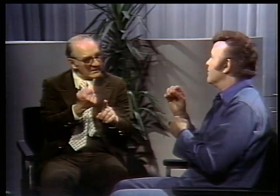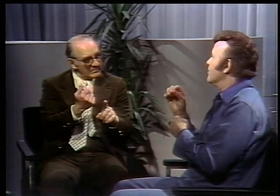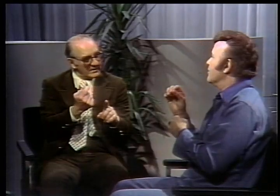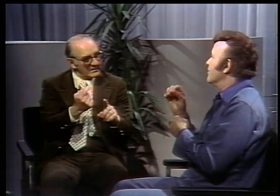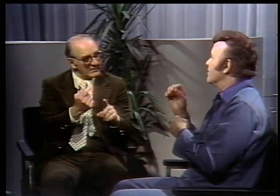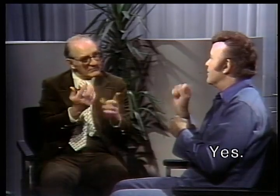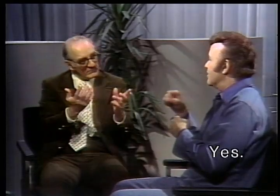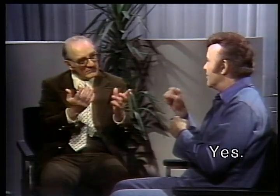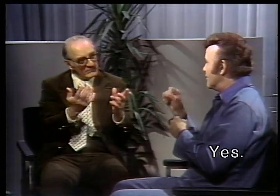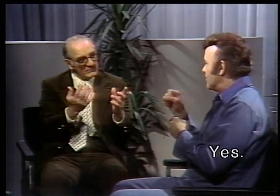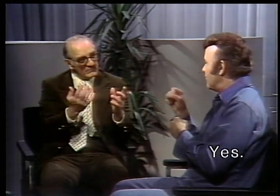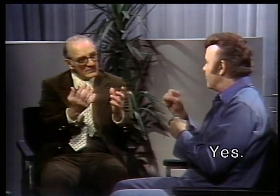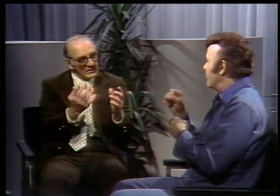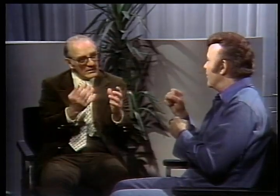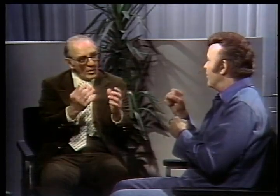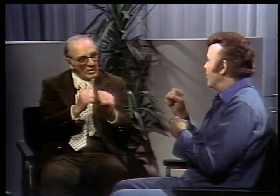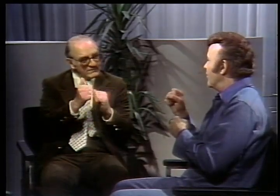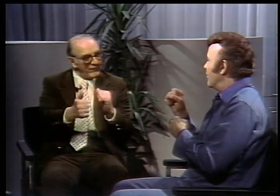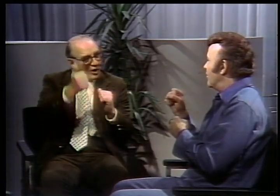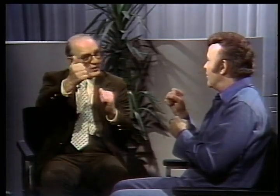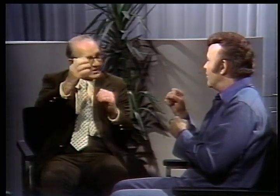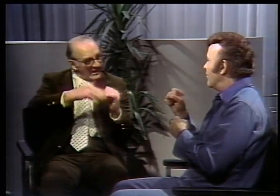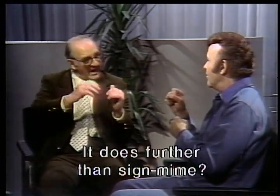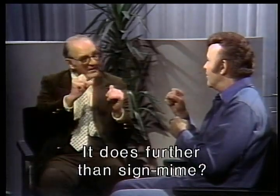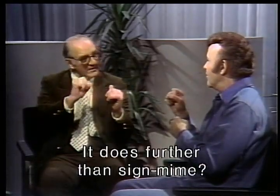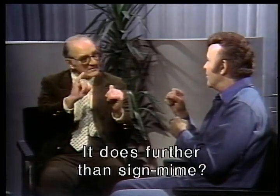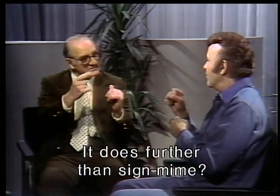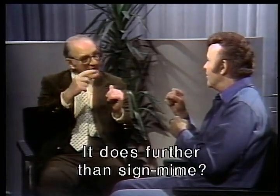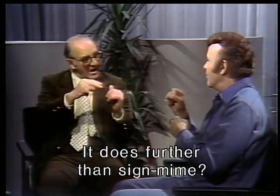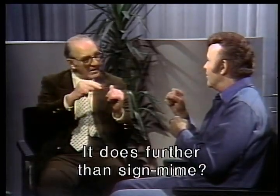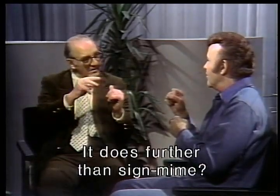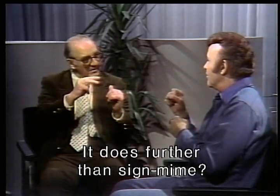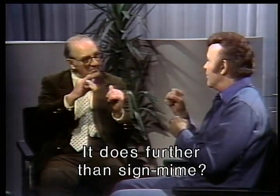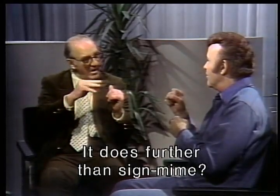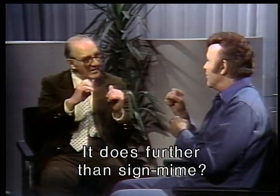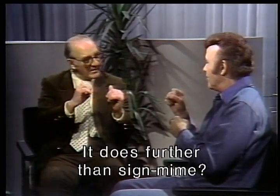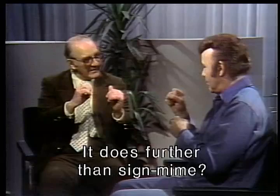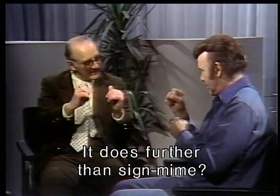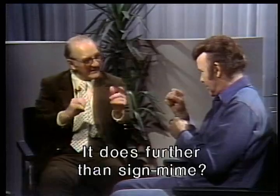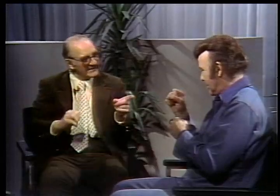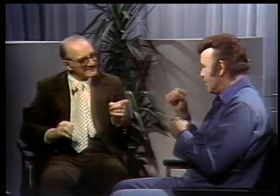bit goes further than Sign-Mime. Yes.